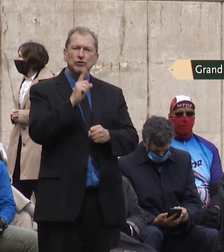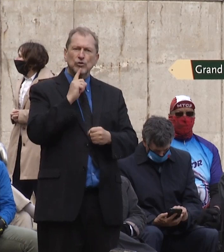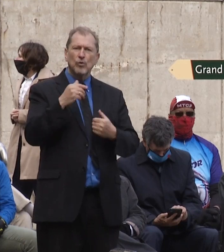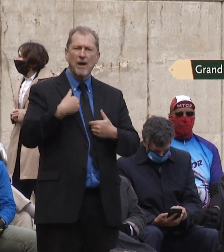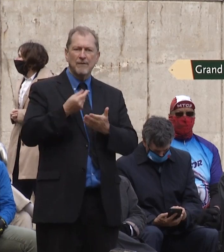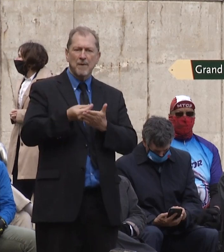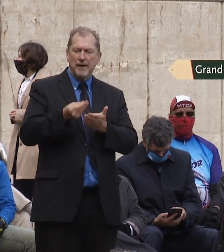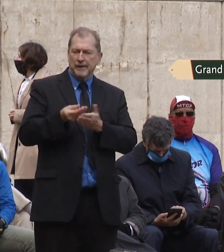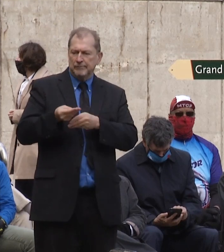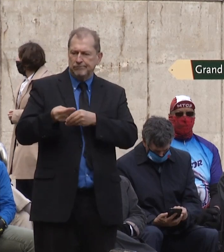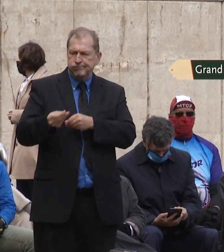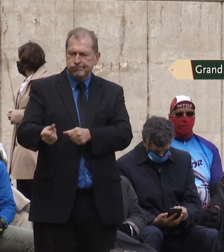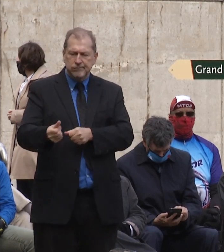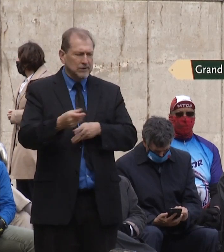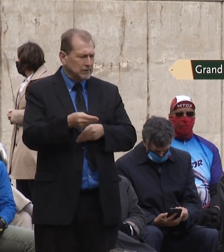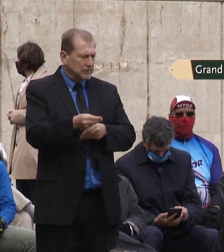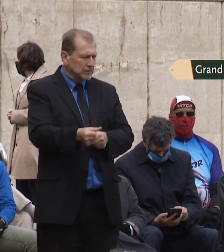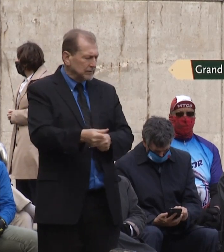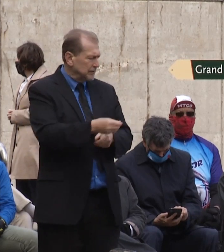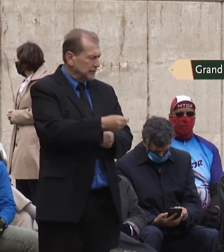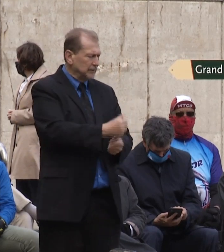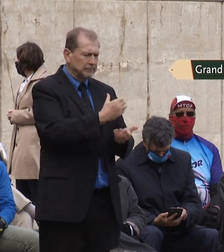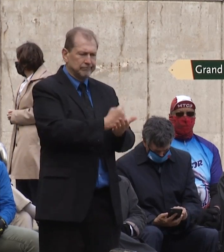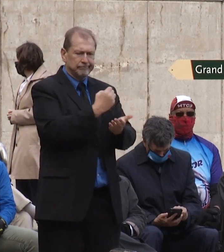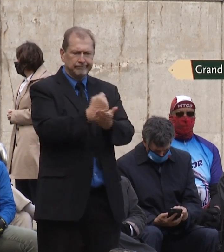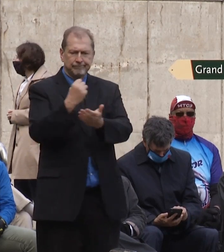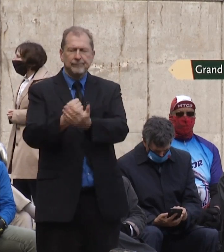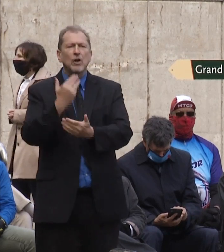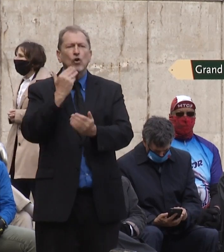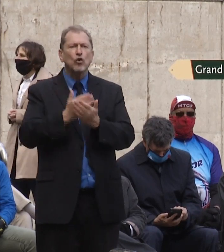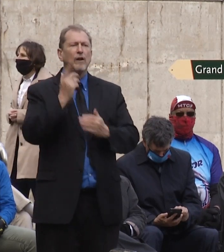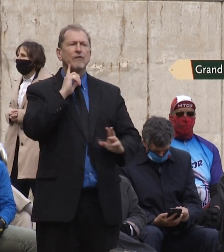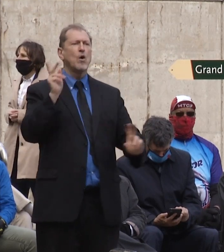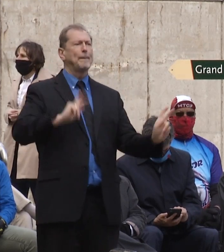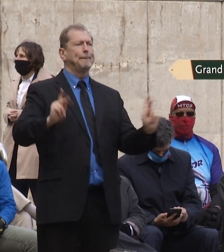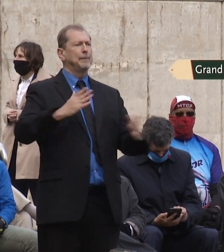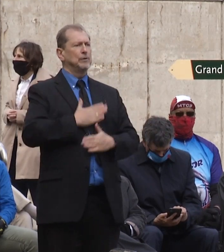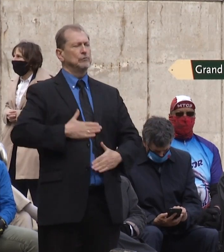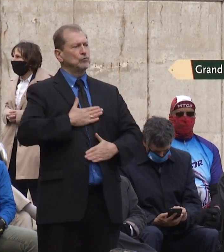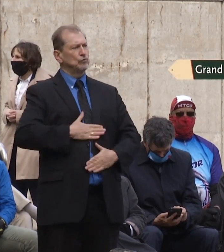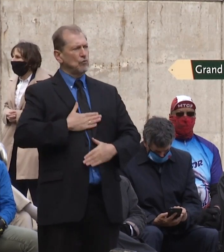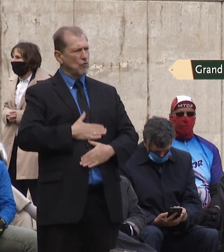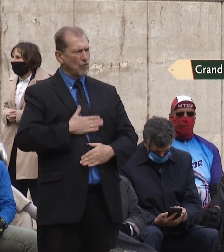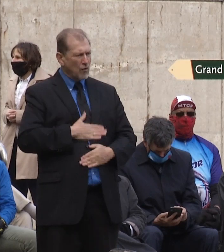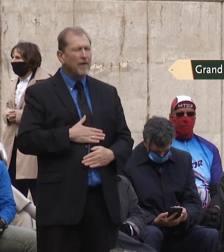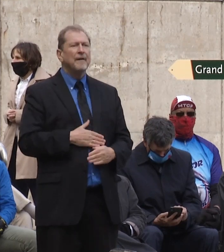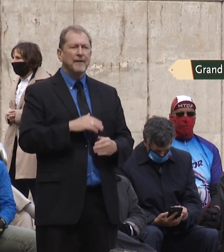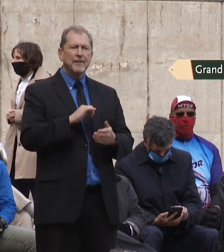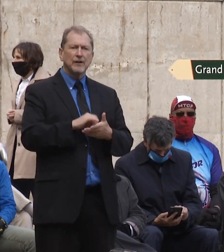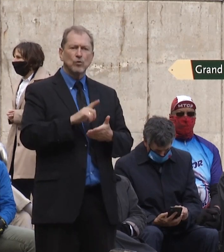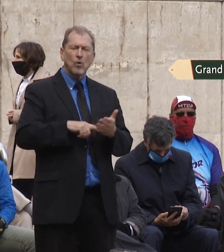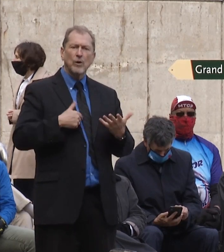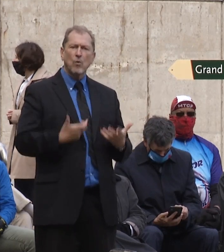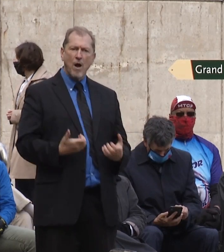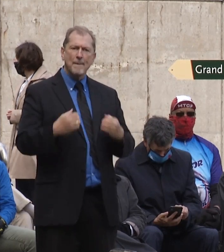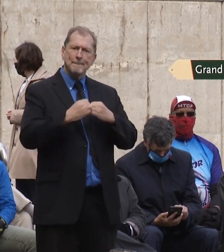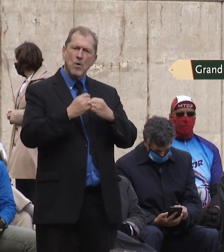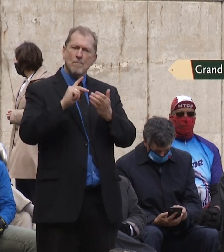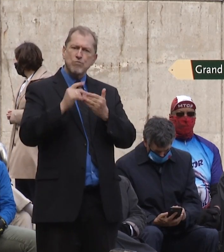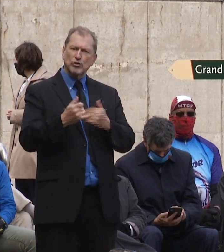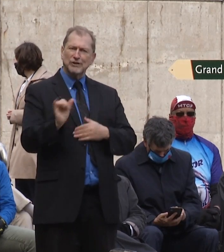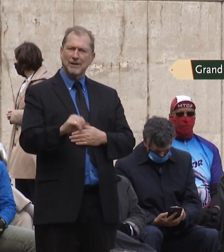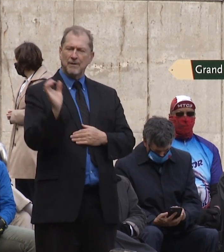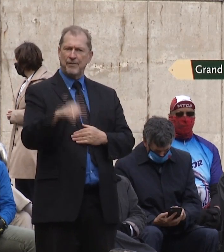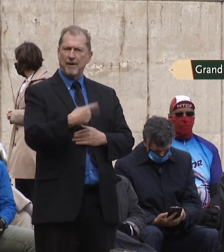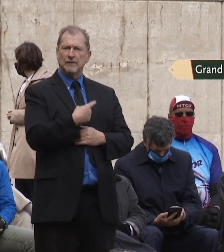because become routine if we want to make the city and the state a place where our children